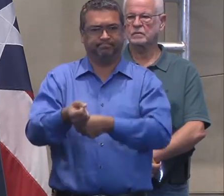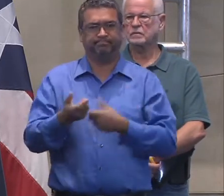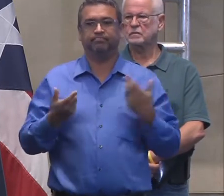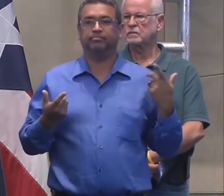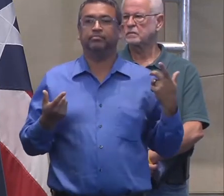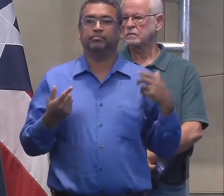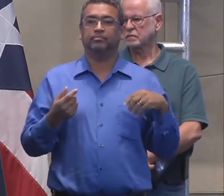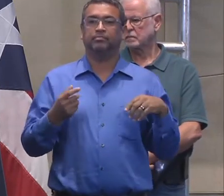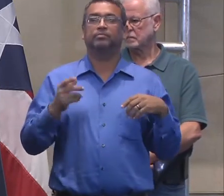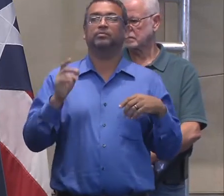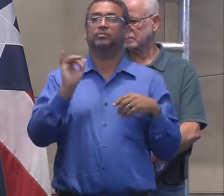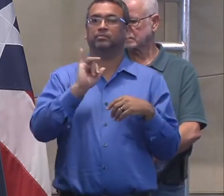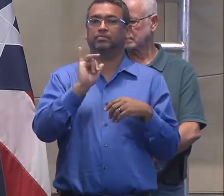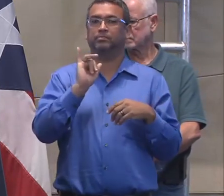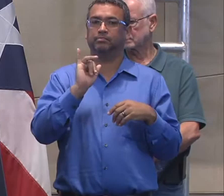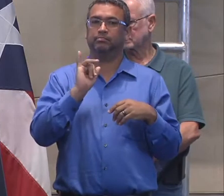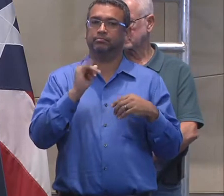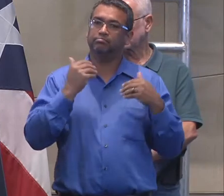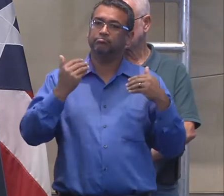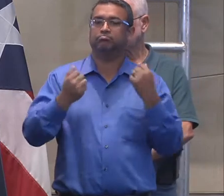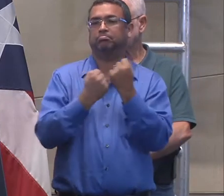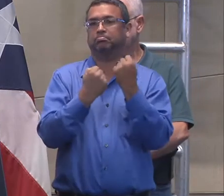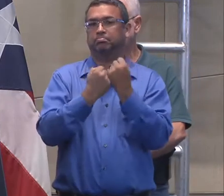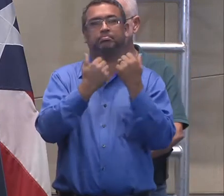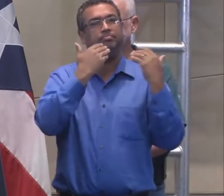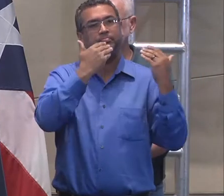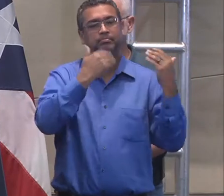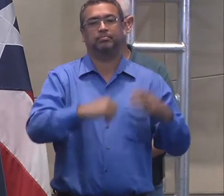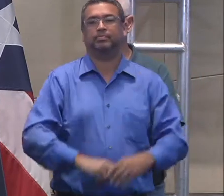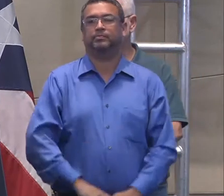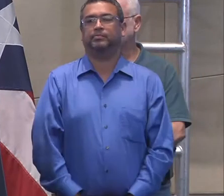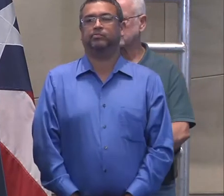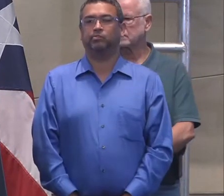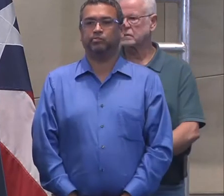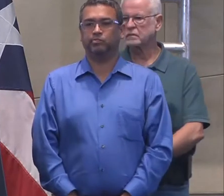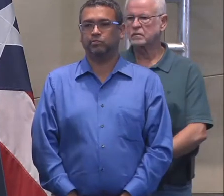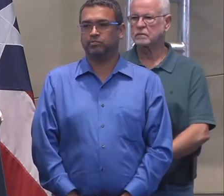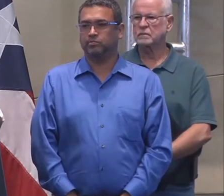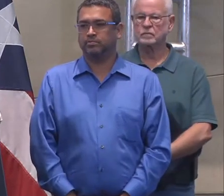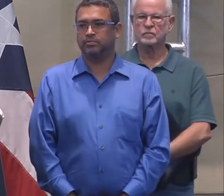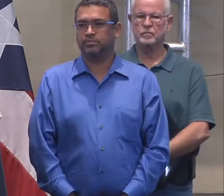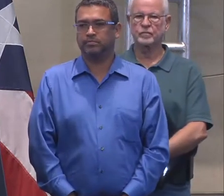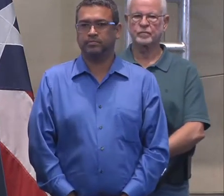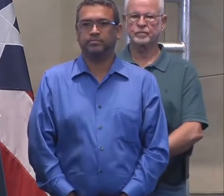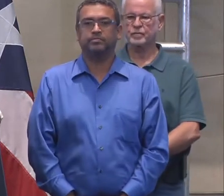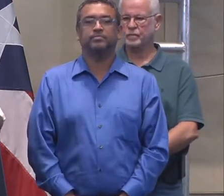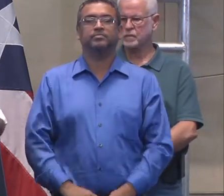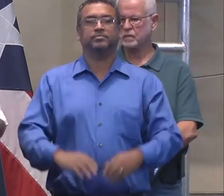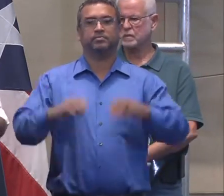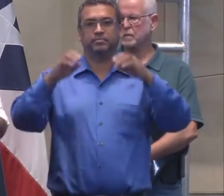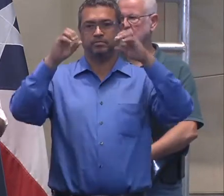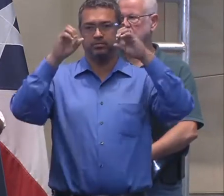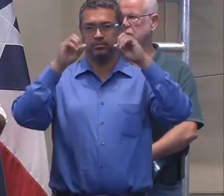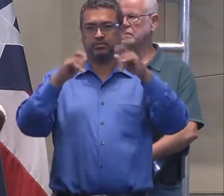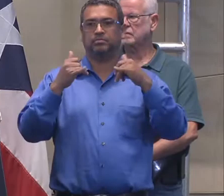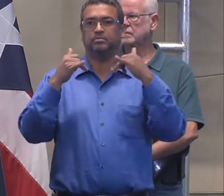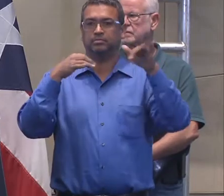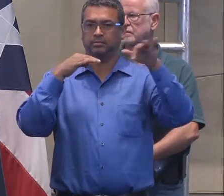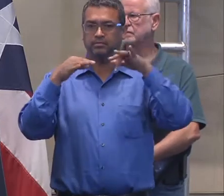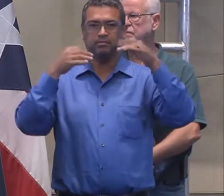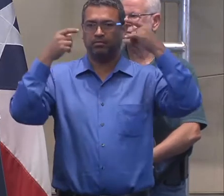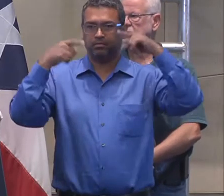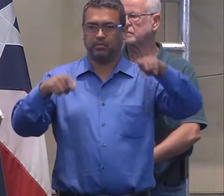continued support for the people of Puerto Rico. In terms of the updates, I want to state that,